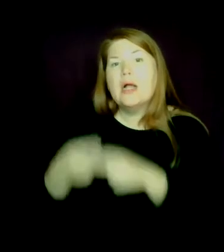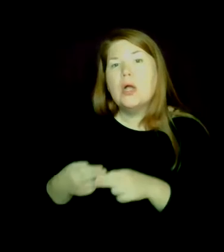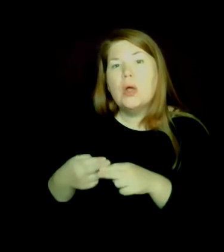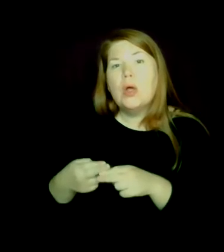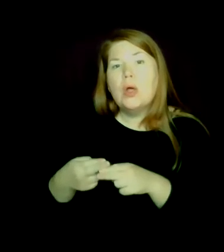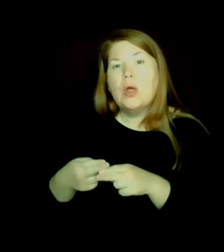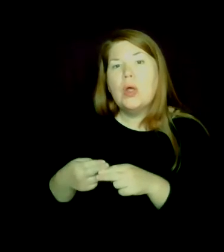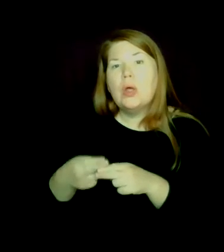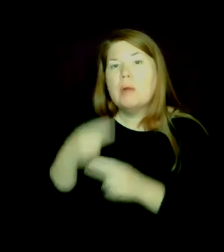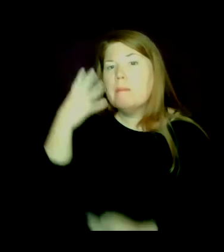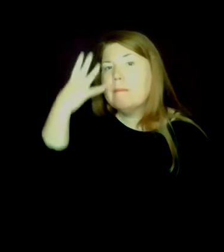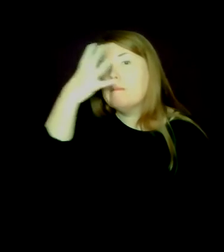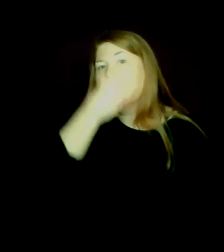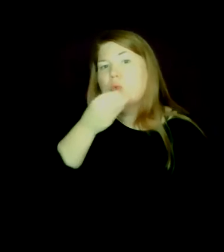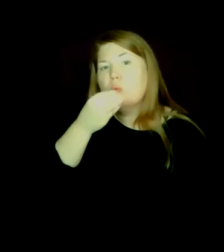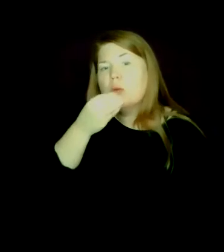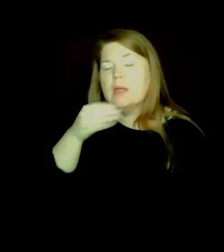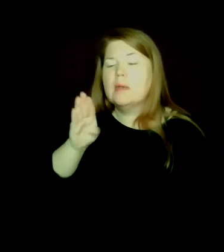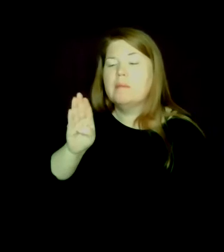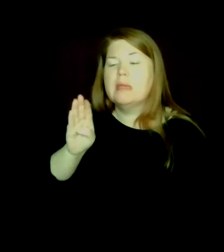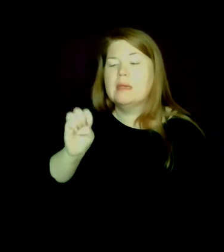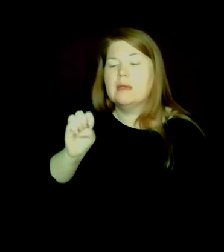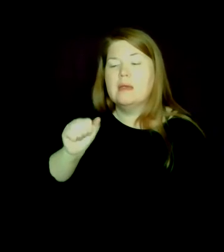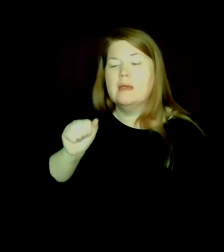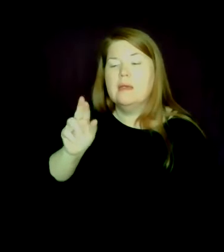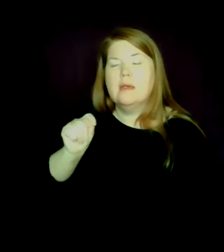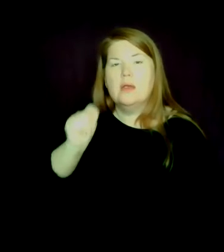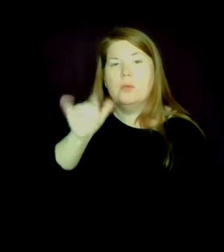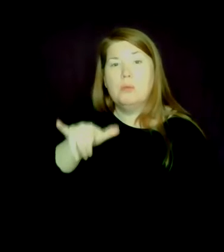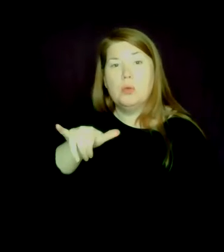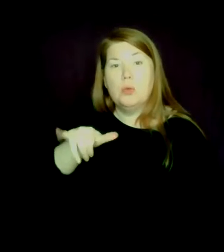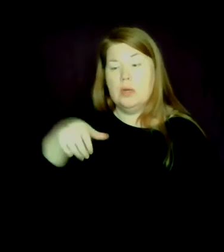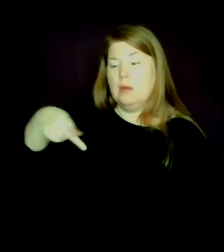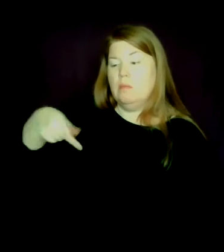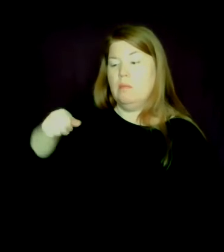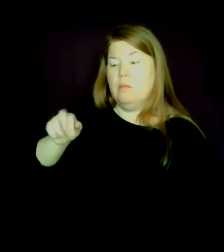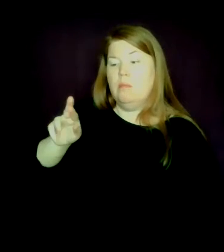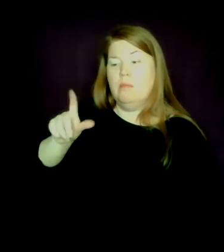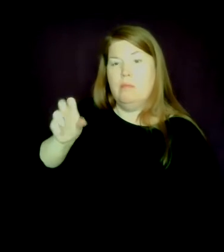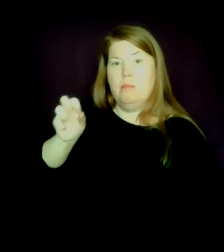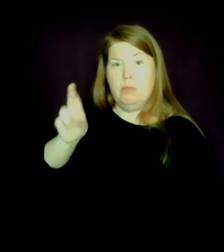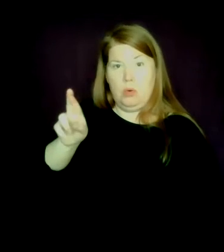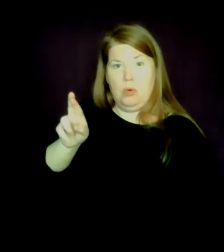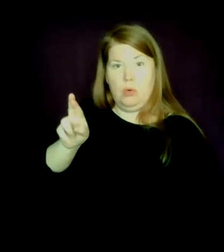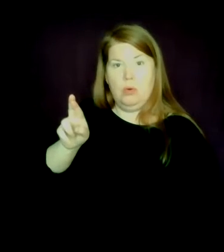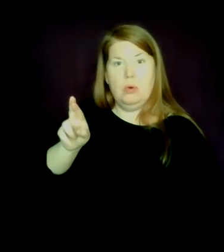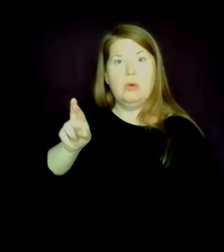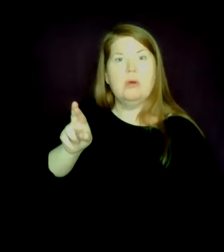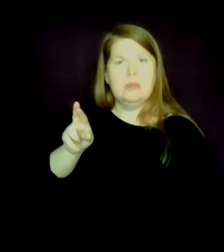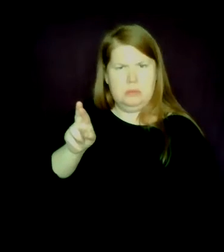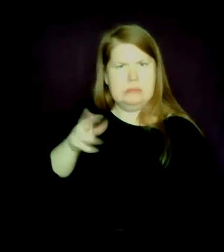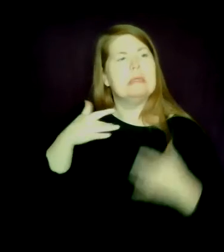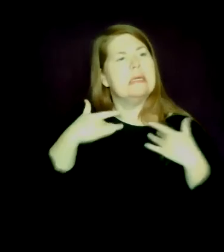parlor or a hair salon. I don't know if I know what that is. I know a nail salon is where you can get your nails